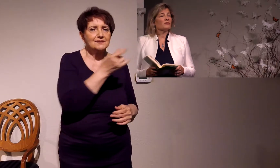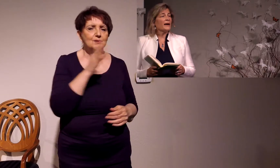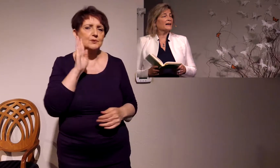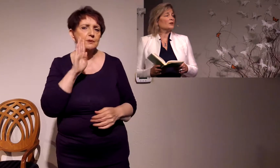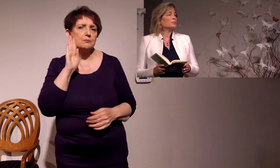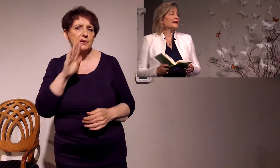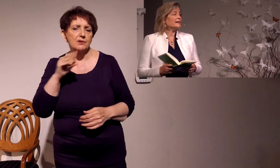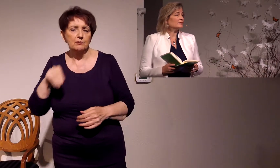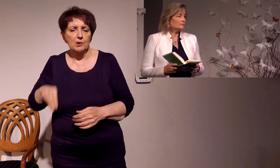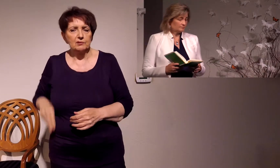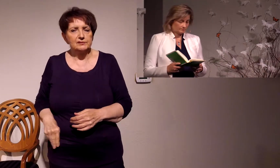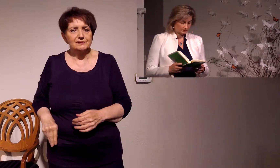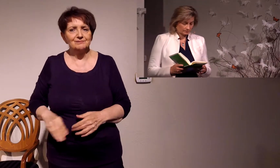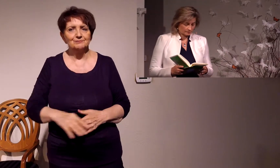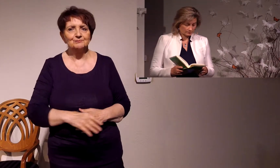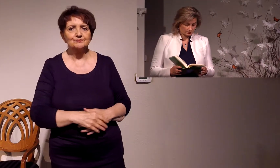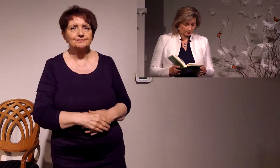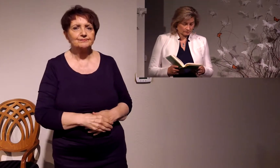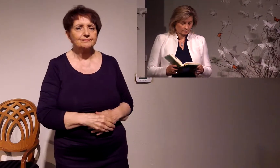Always have a backup plan.